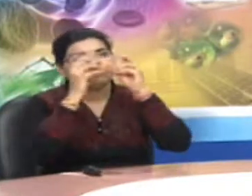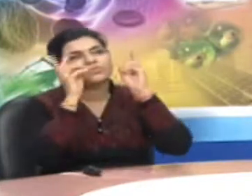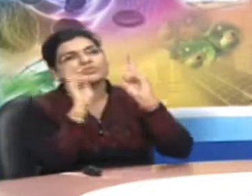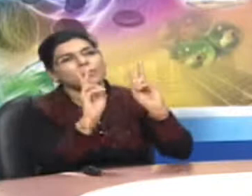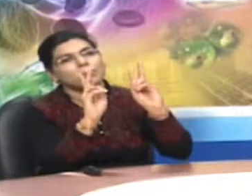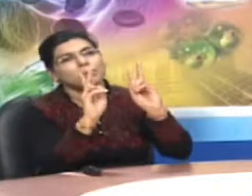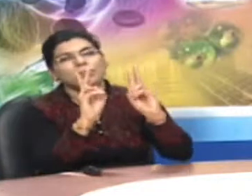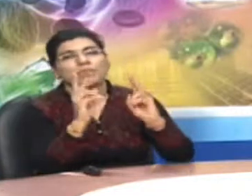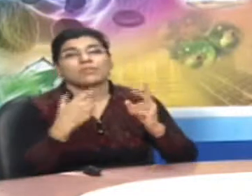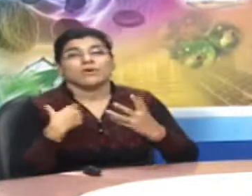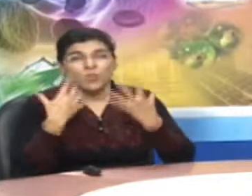bored.